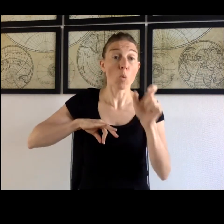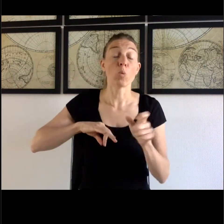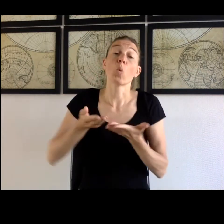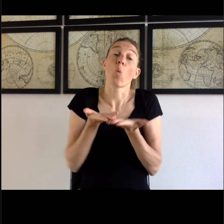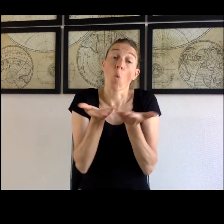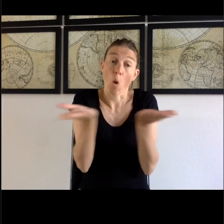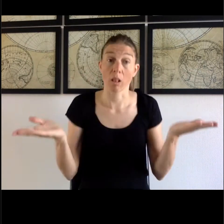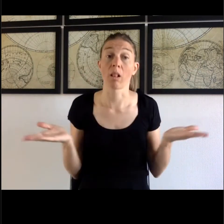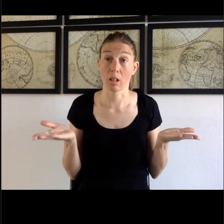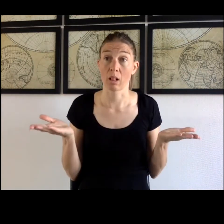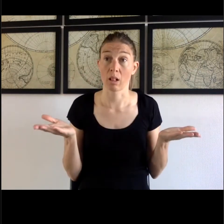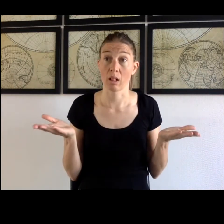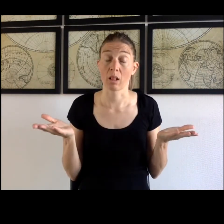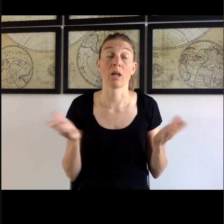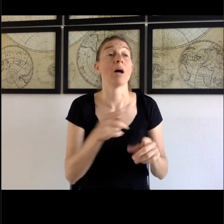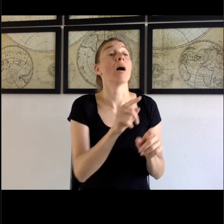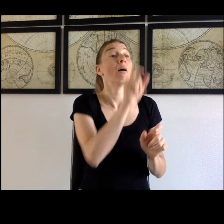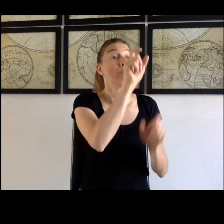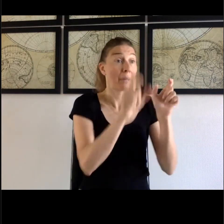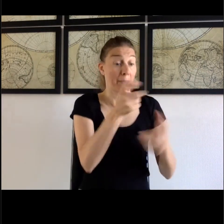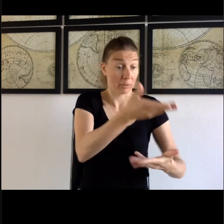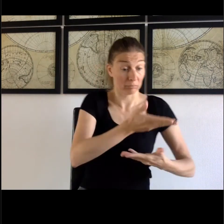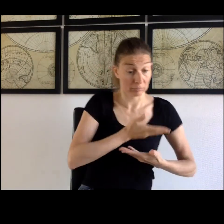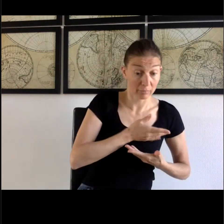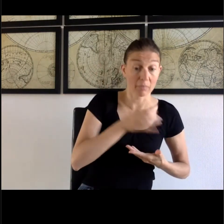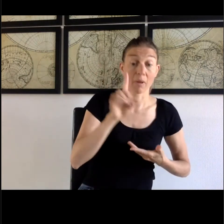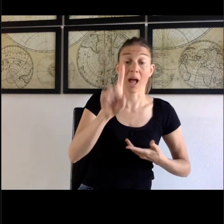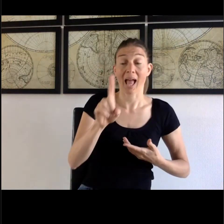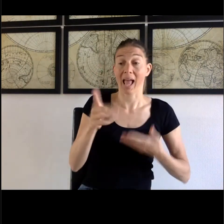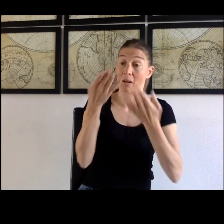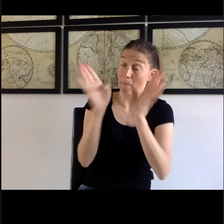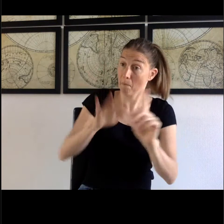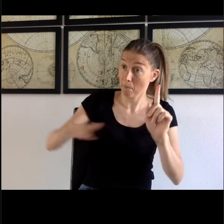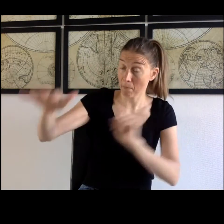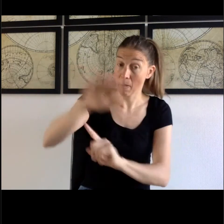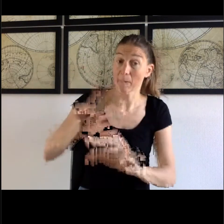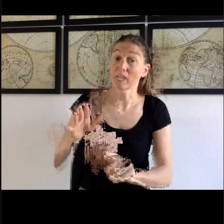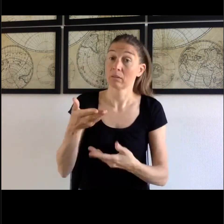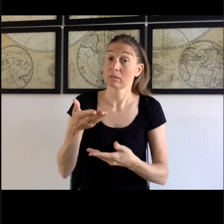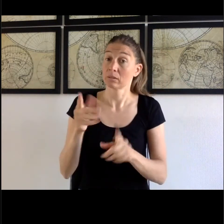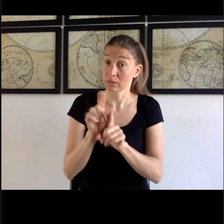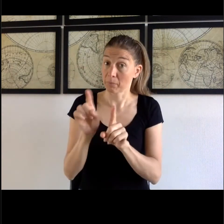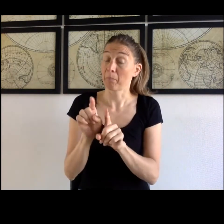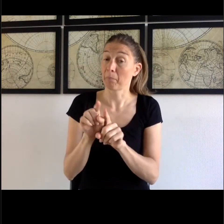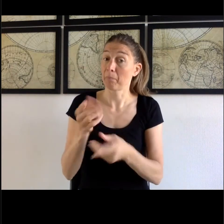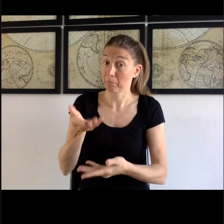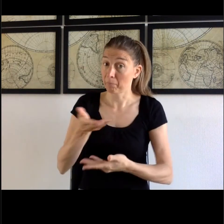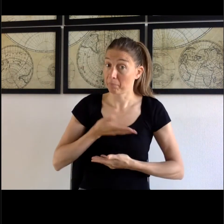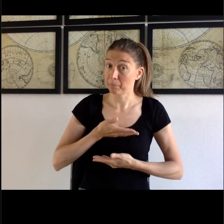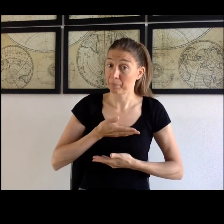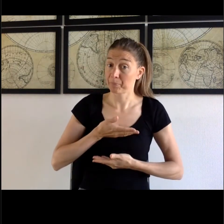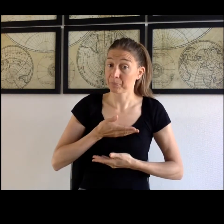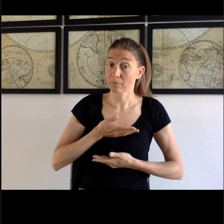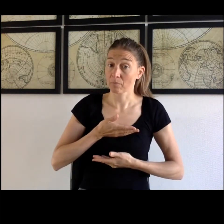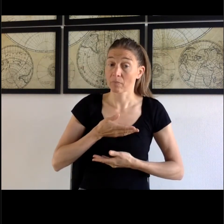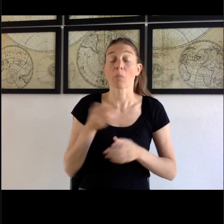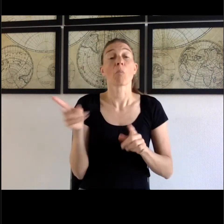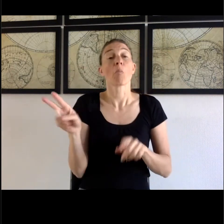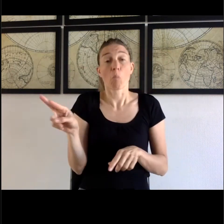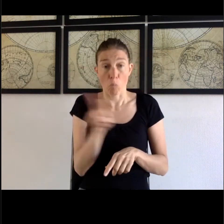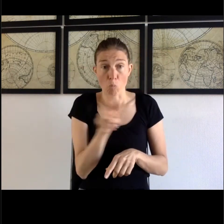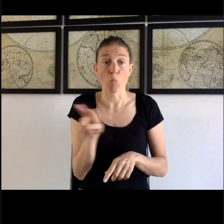broader social protection scheme, are accessible, and persons with disabilities could opt to